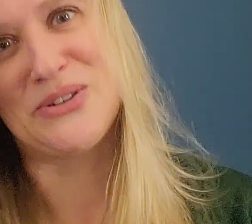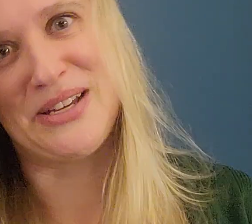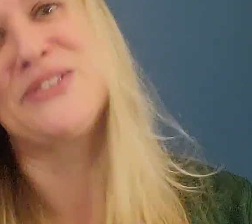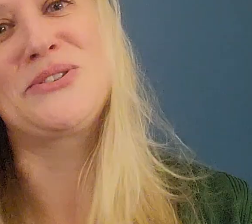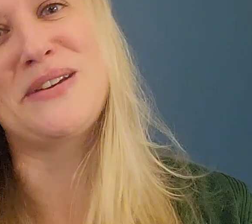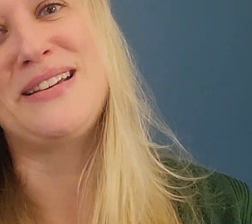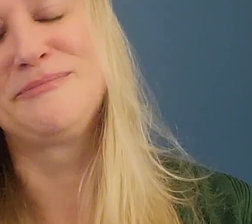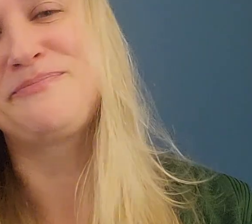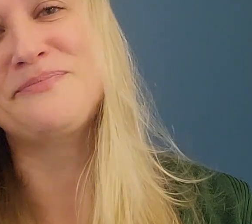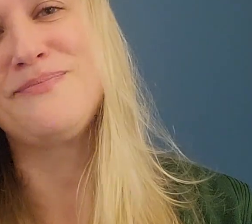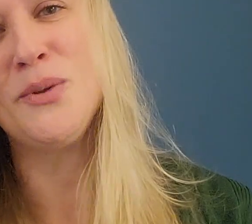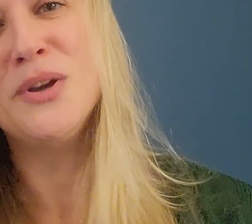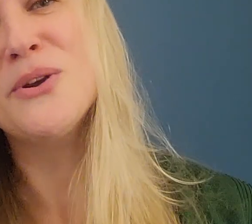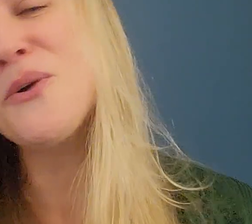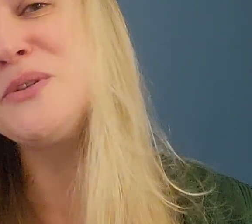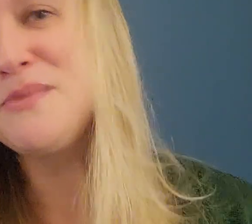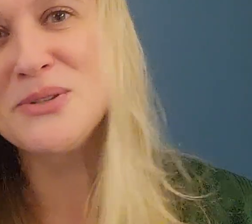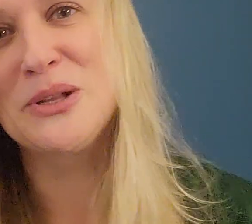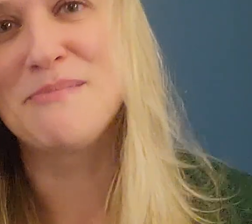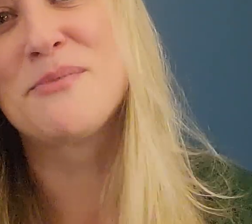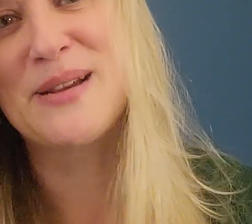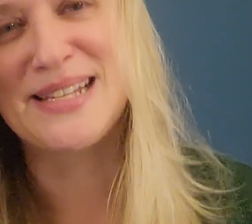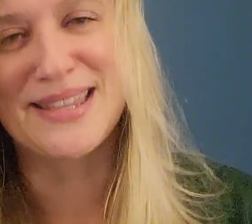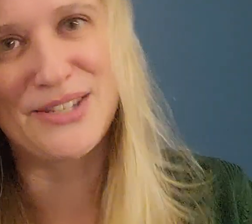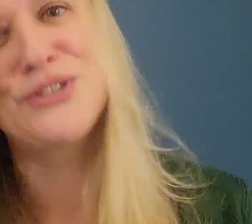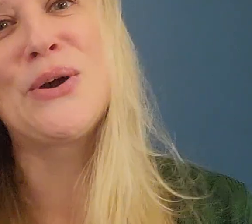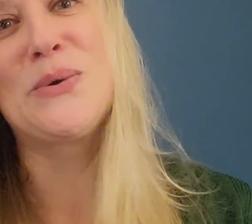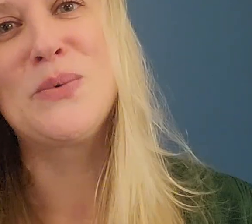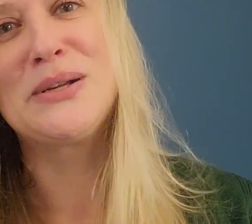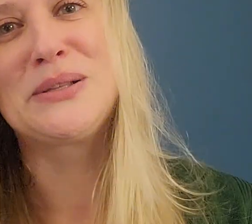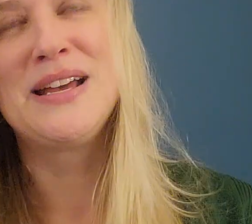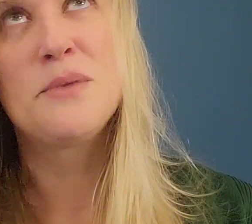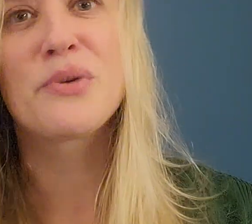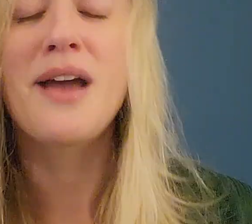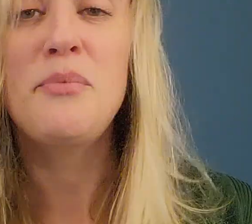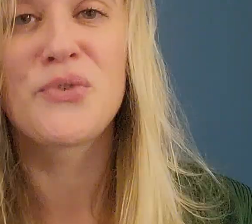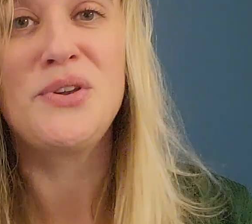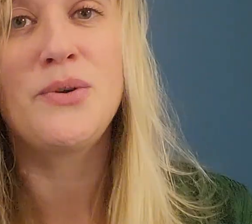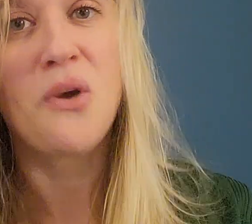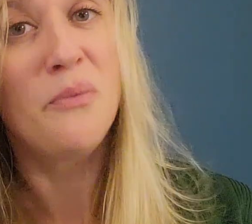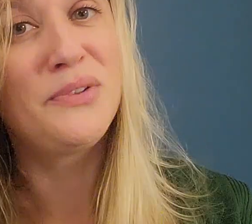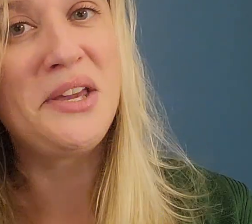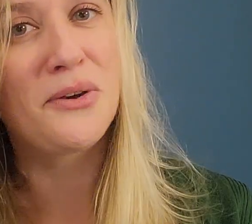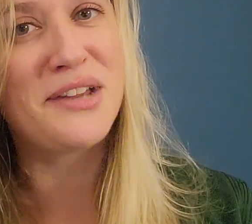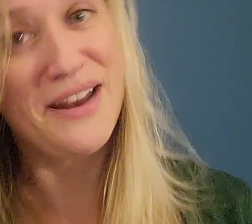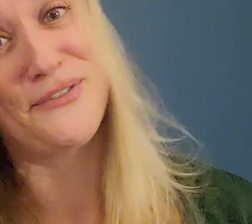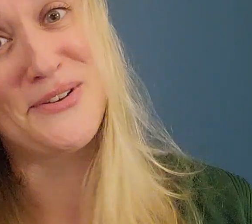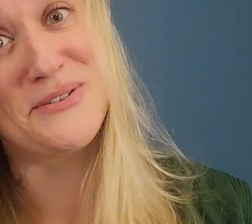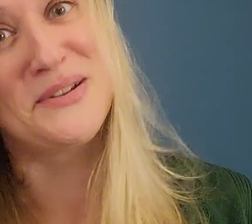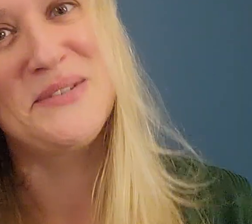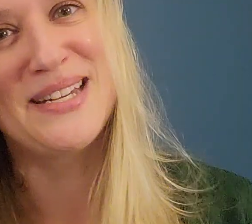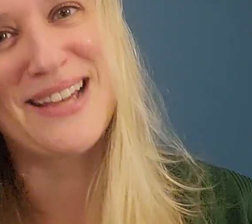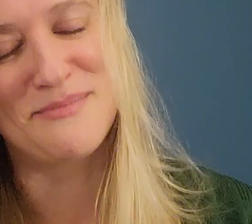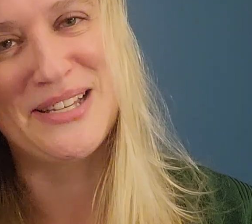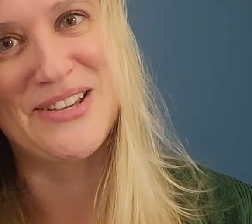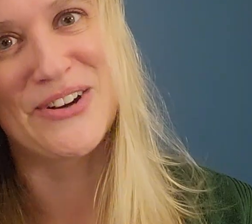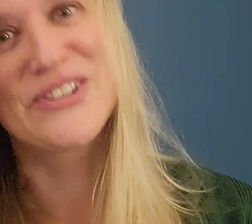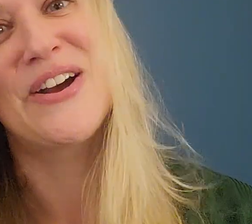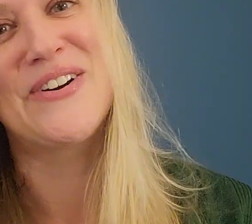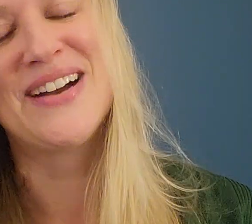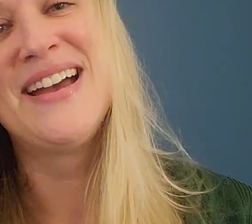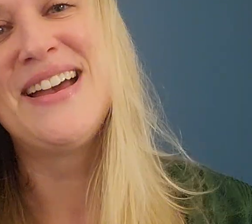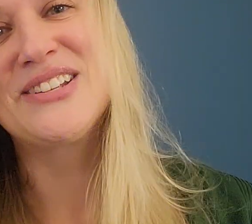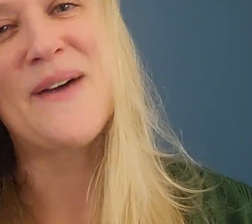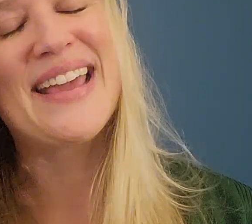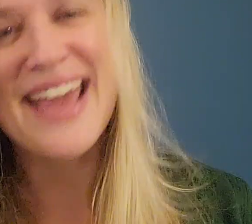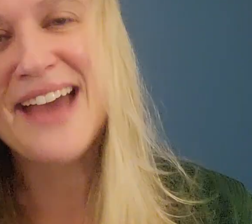your personal history. What are those musical memories that this show will bring up for you and hopefully create for you when you get to come and see our